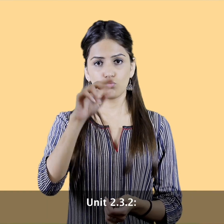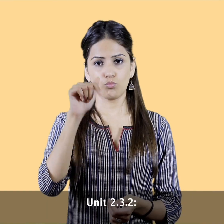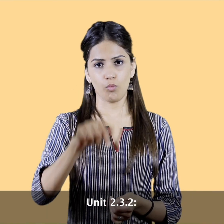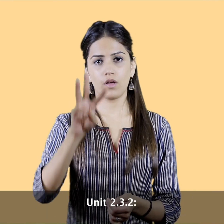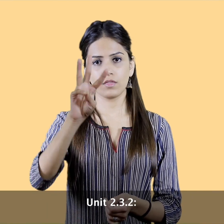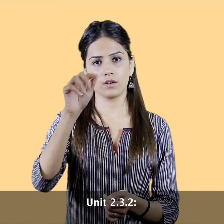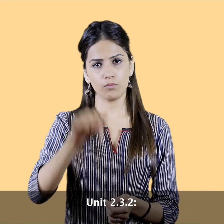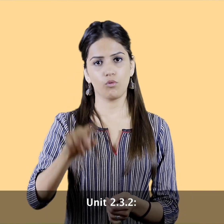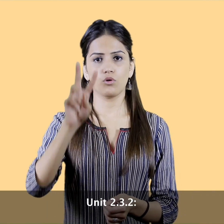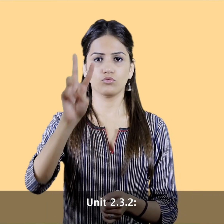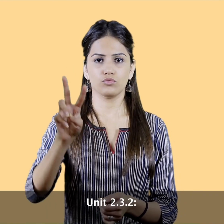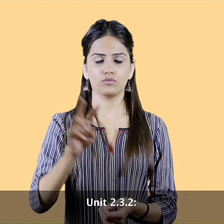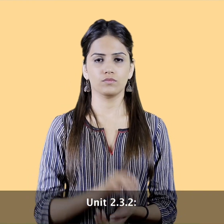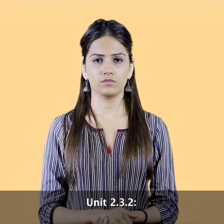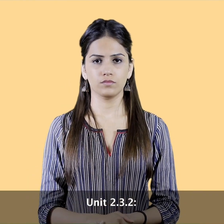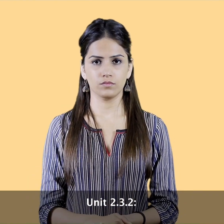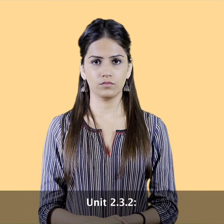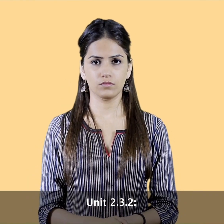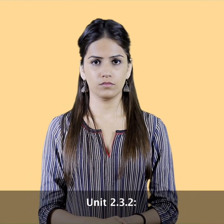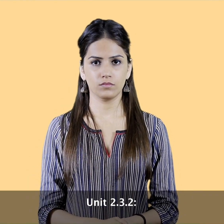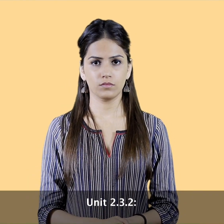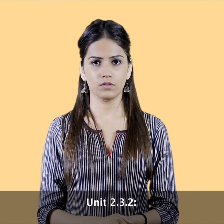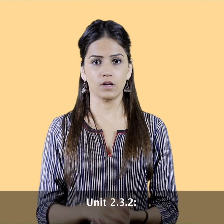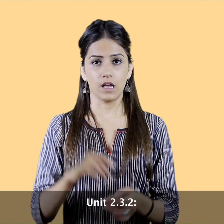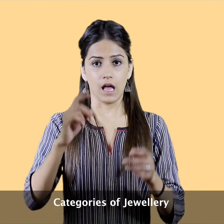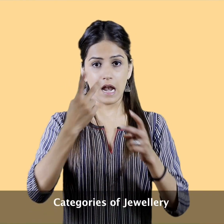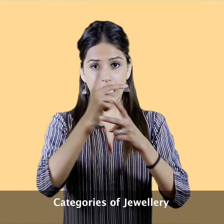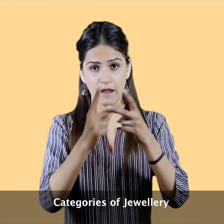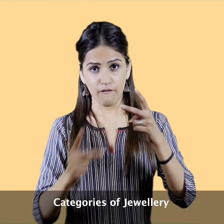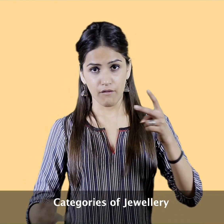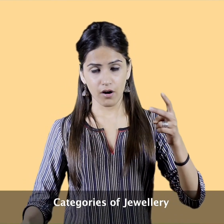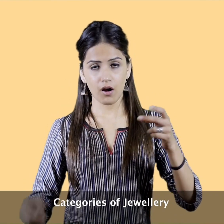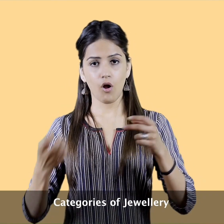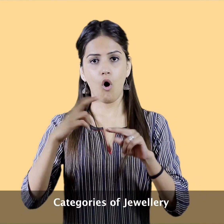Unit 2.3.2 Categories of Jewelry.